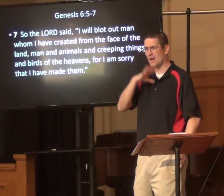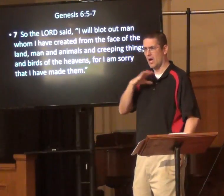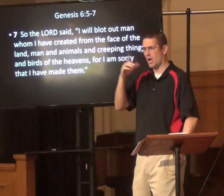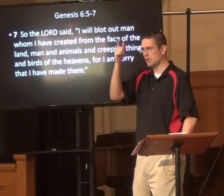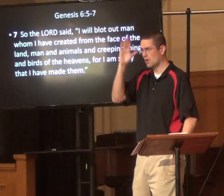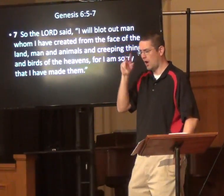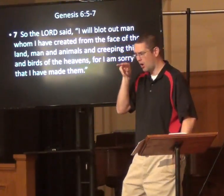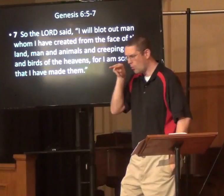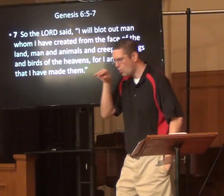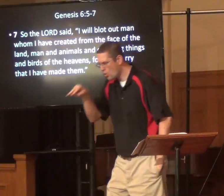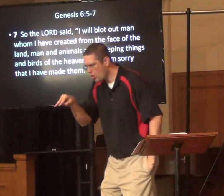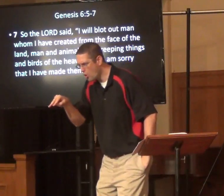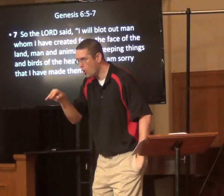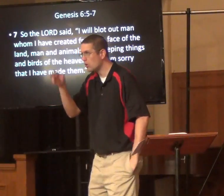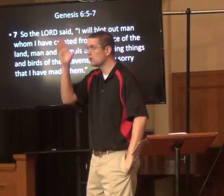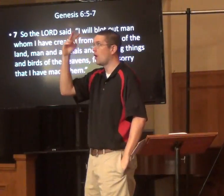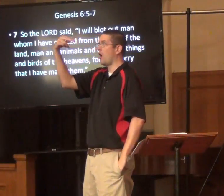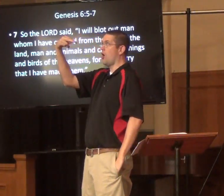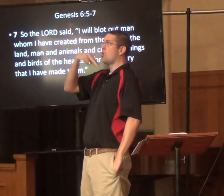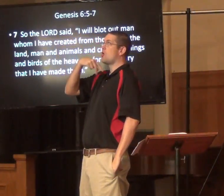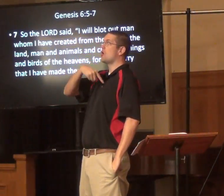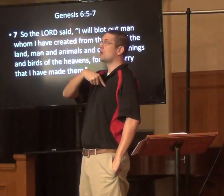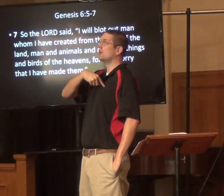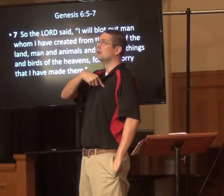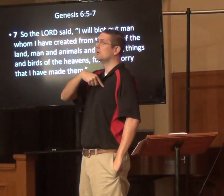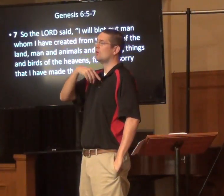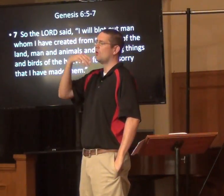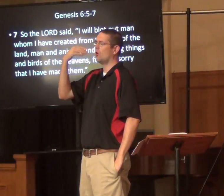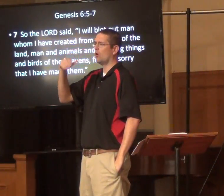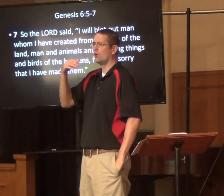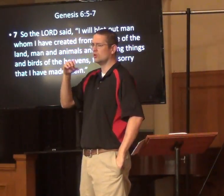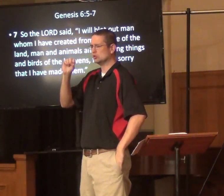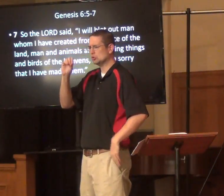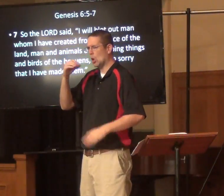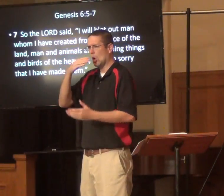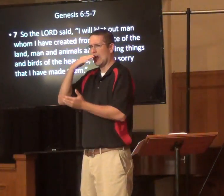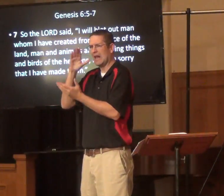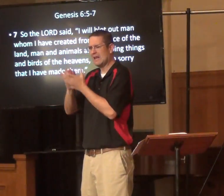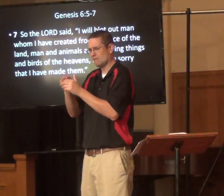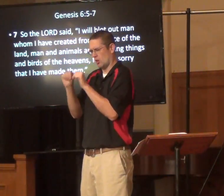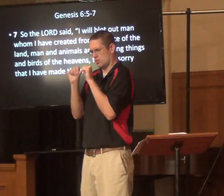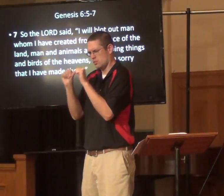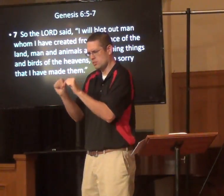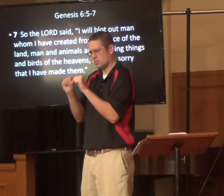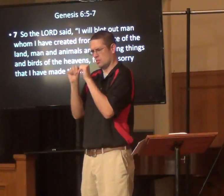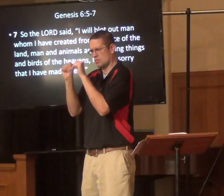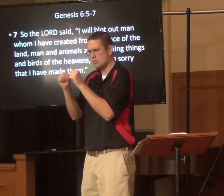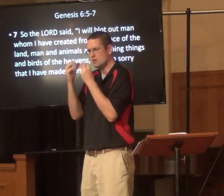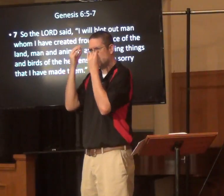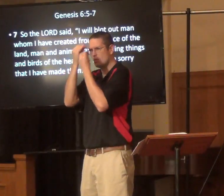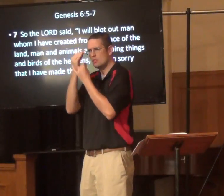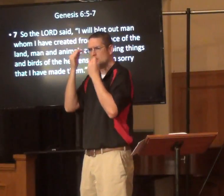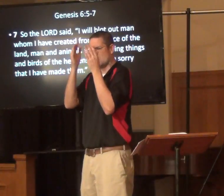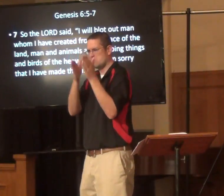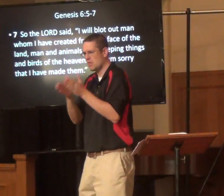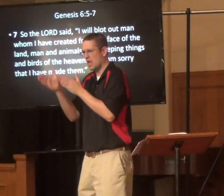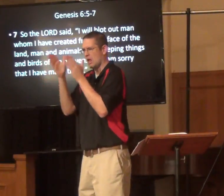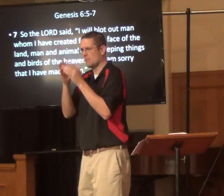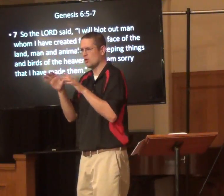Wow, the heart of man, God was looking at, God looks at our hearts. And it was so evil continually, the